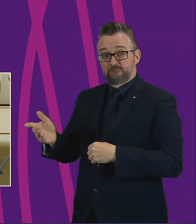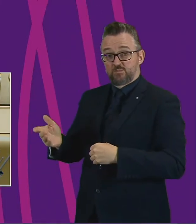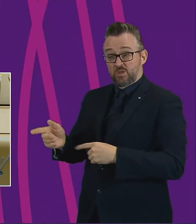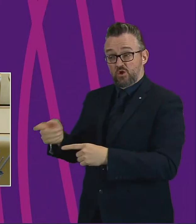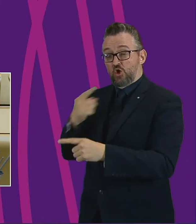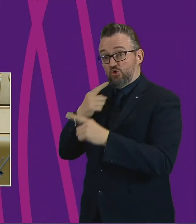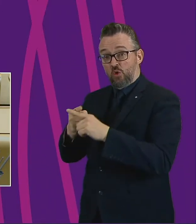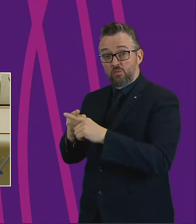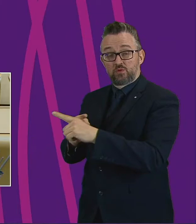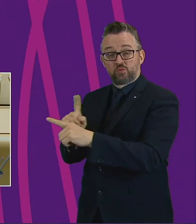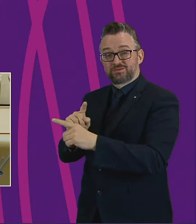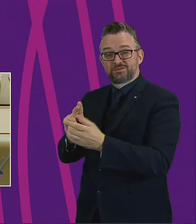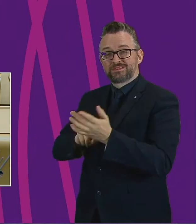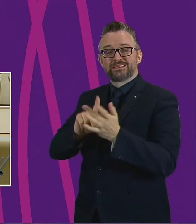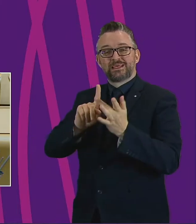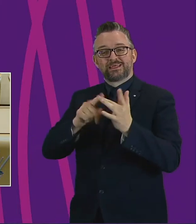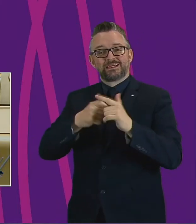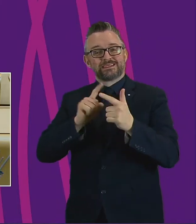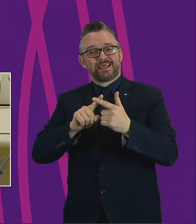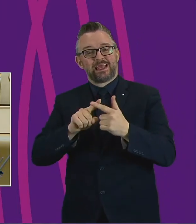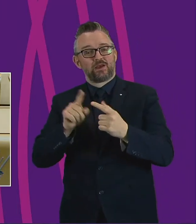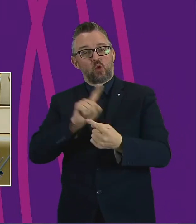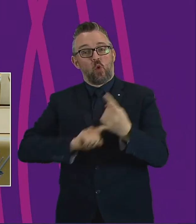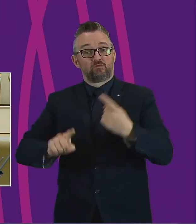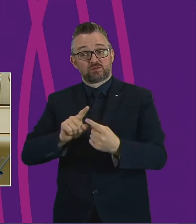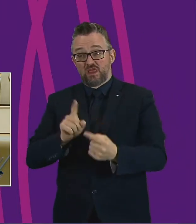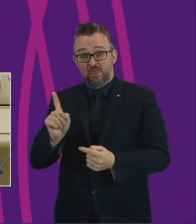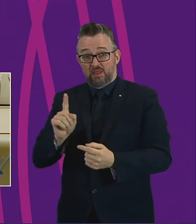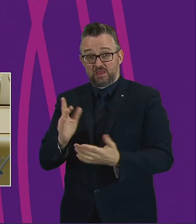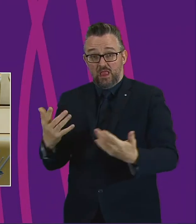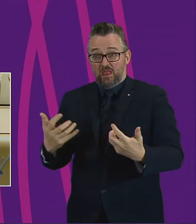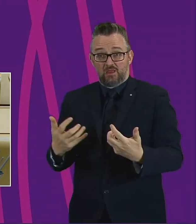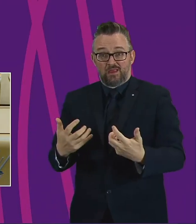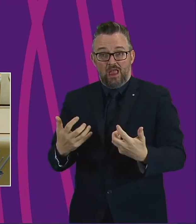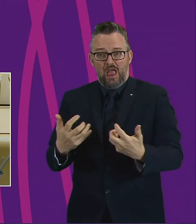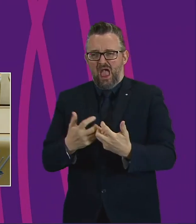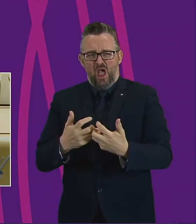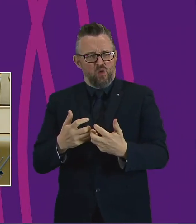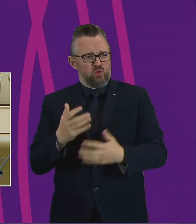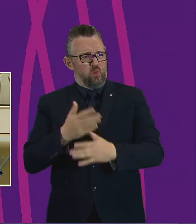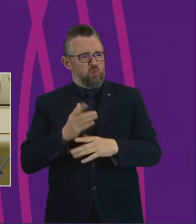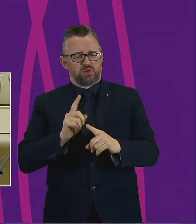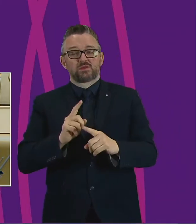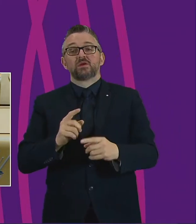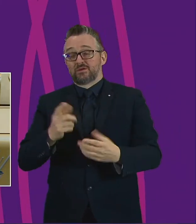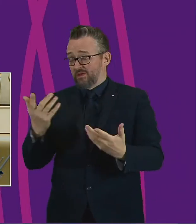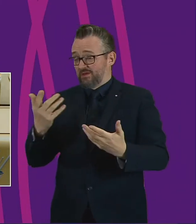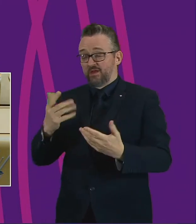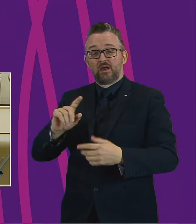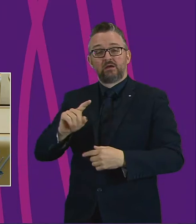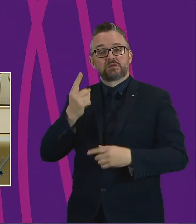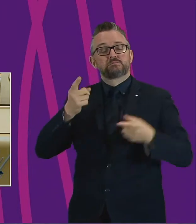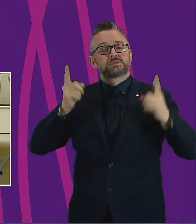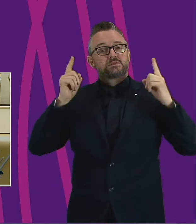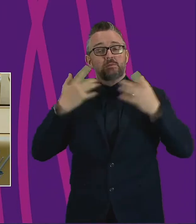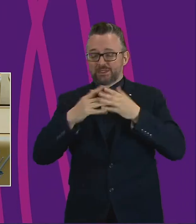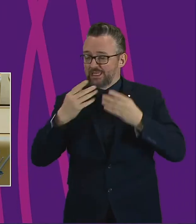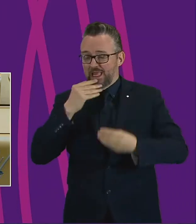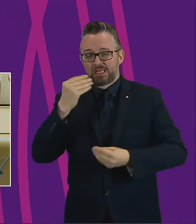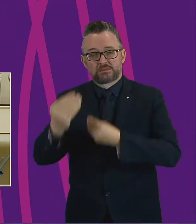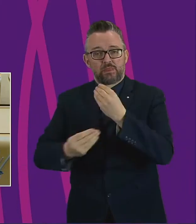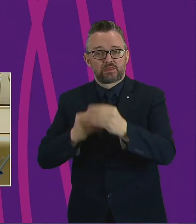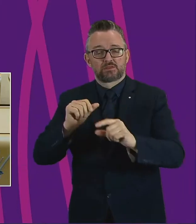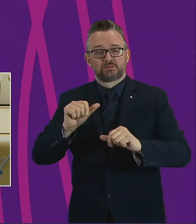is exactly the way contact tracing works. First Minister has already explained the process that was gone through.